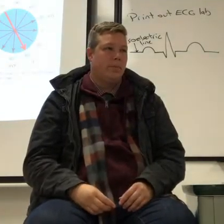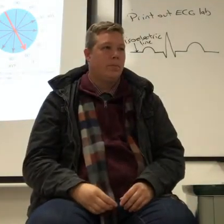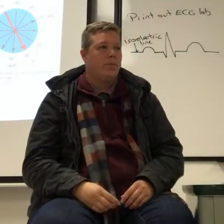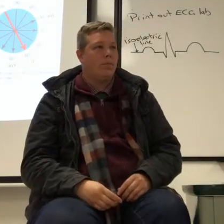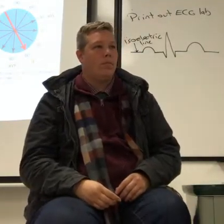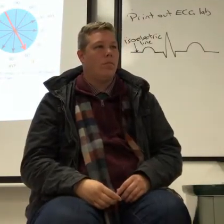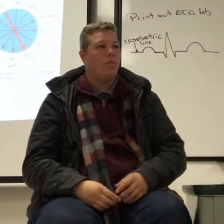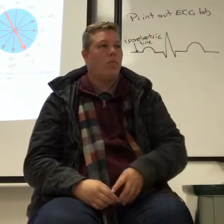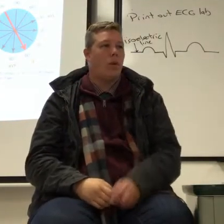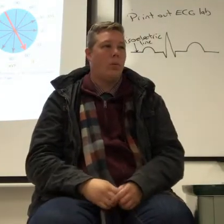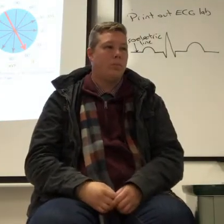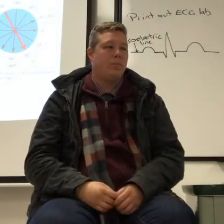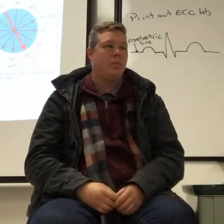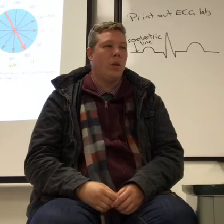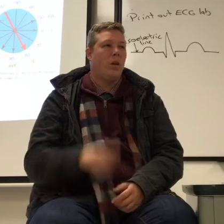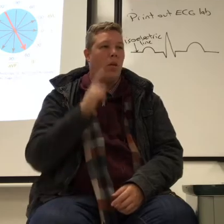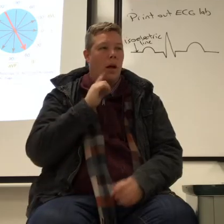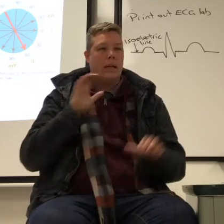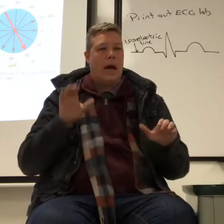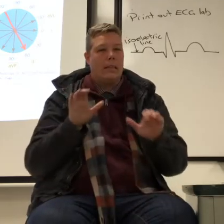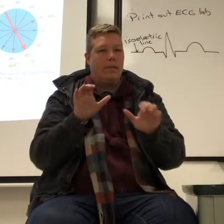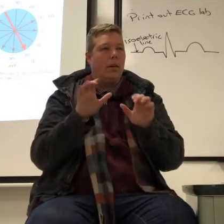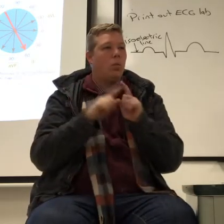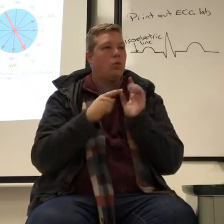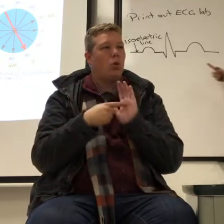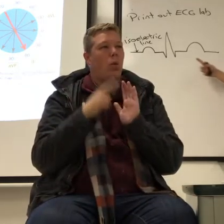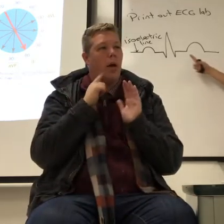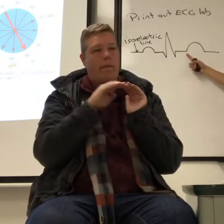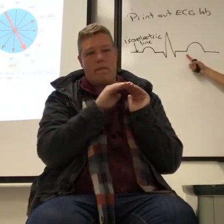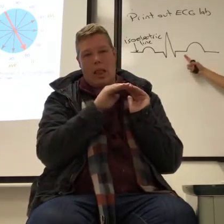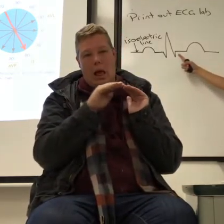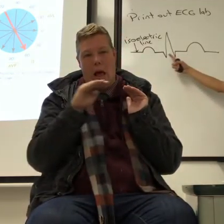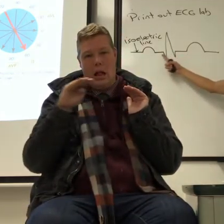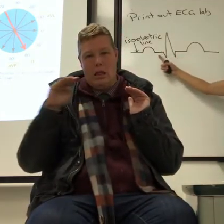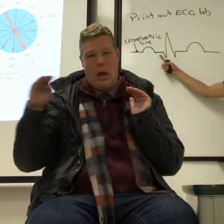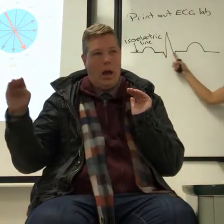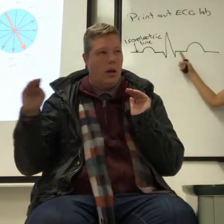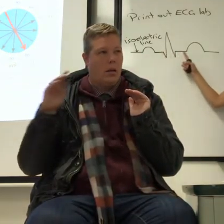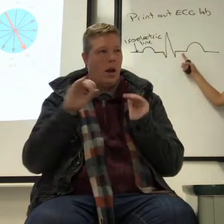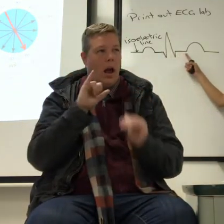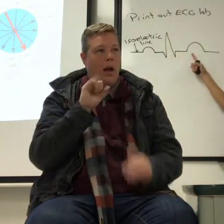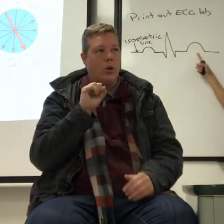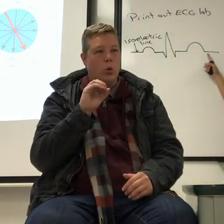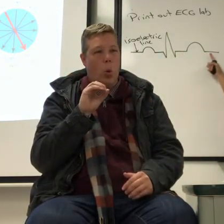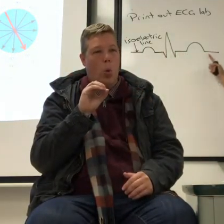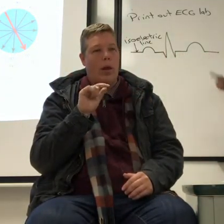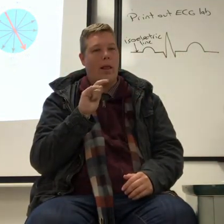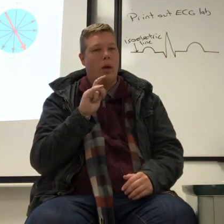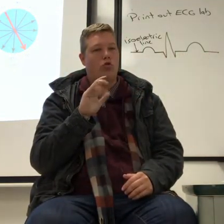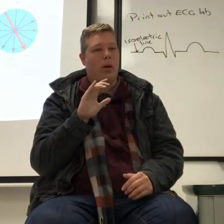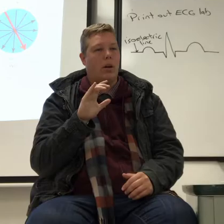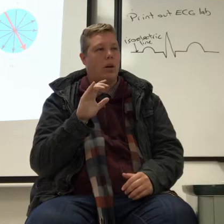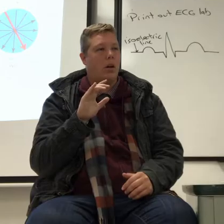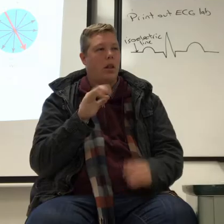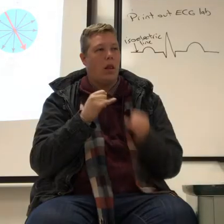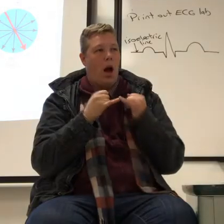activity that shows a flat line, like you know the isoelectric line, that means